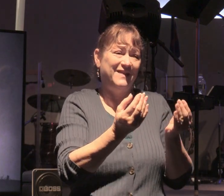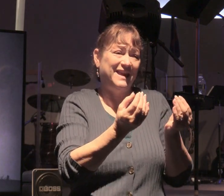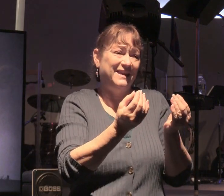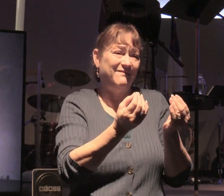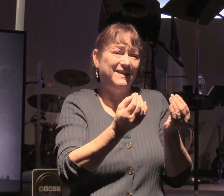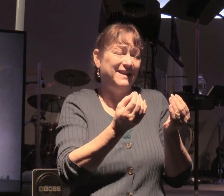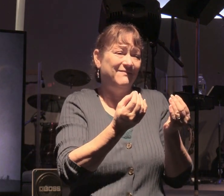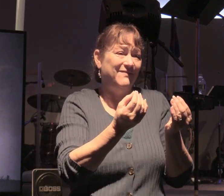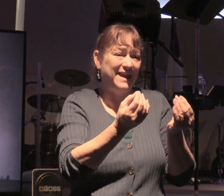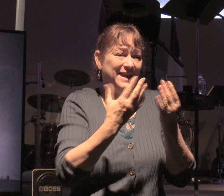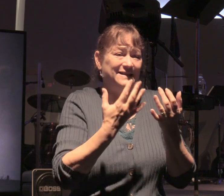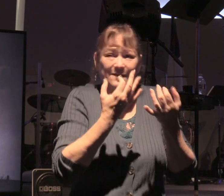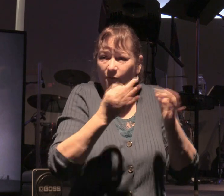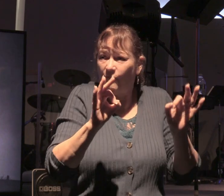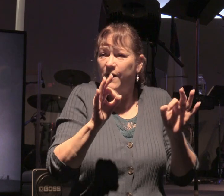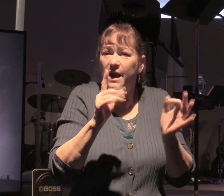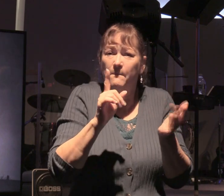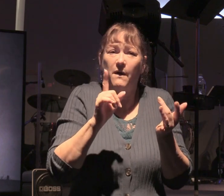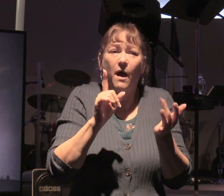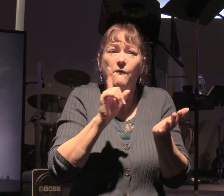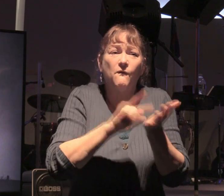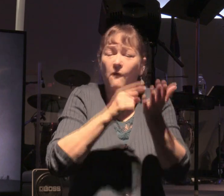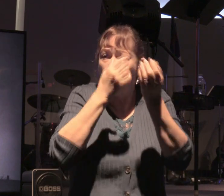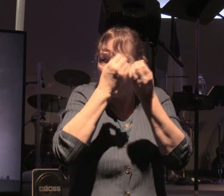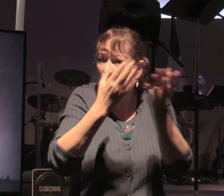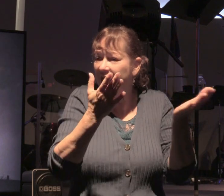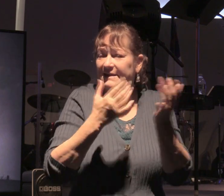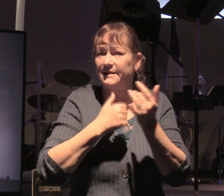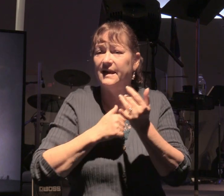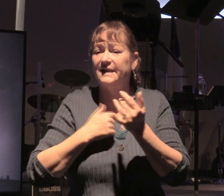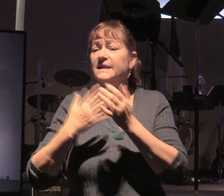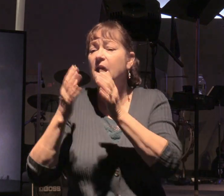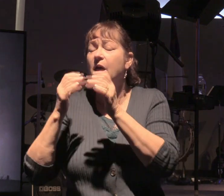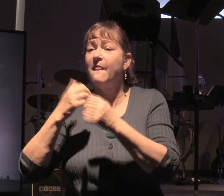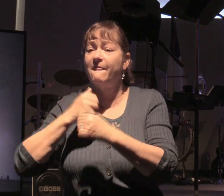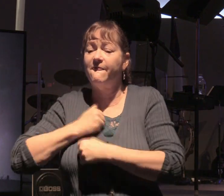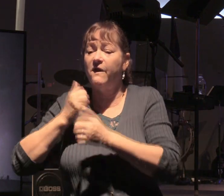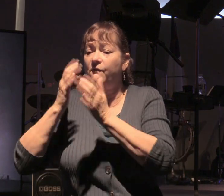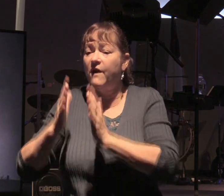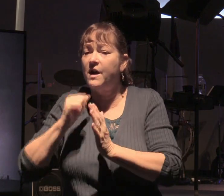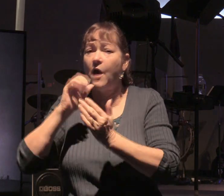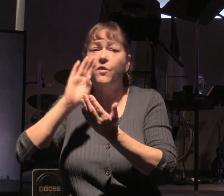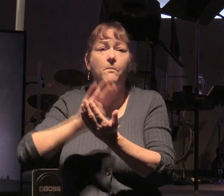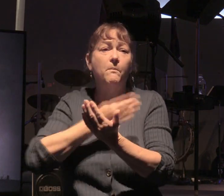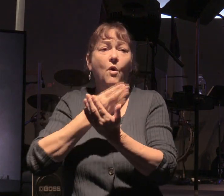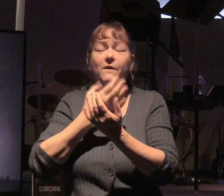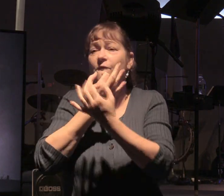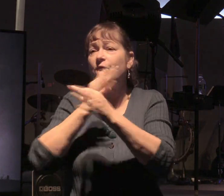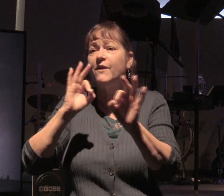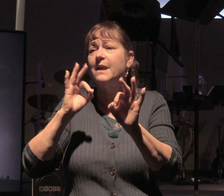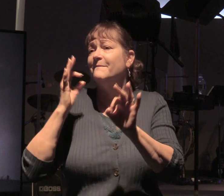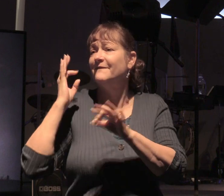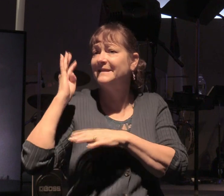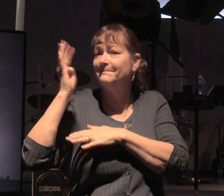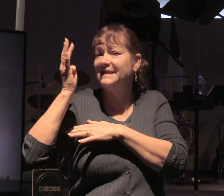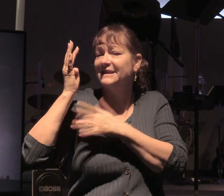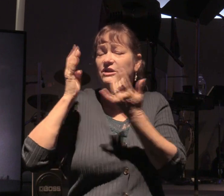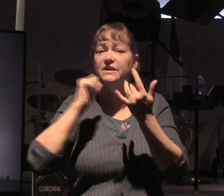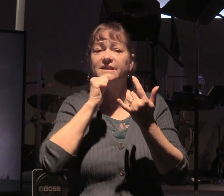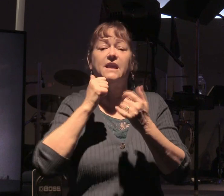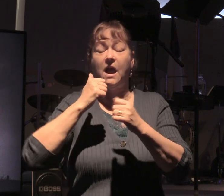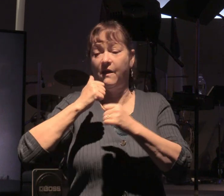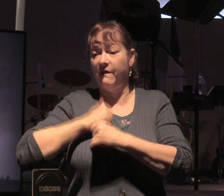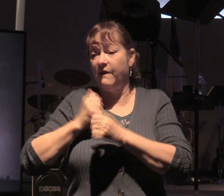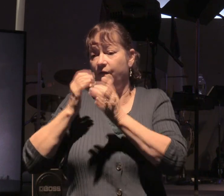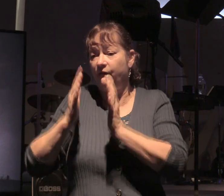press. It's the veteran, not the poet, who has given us freedom of speech. It is the